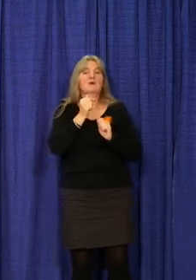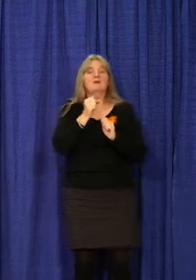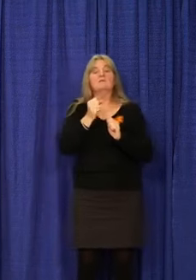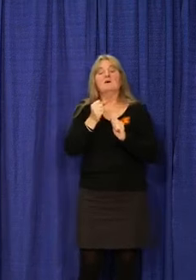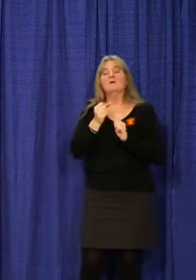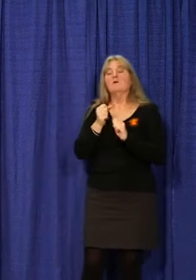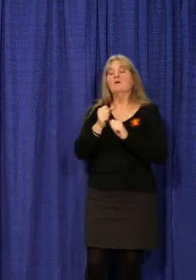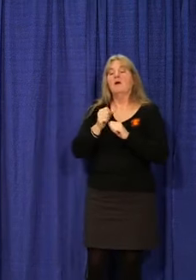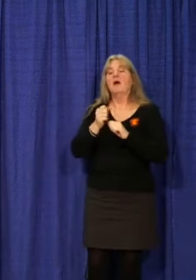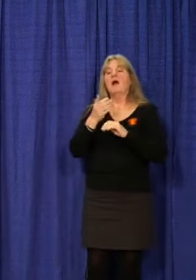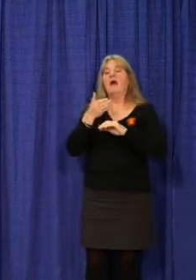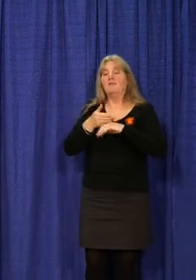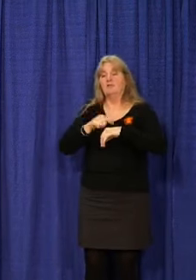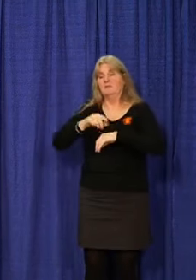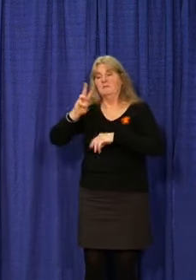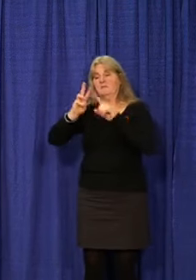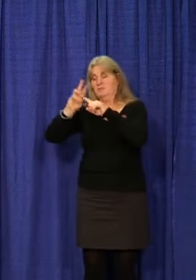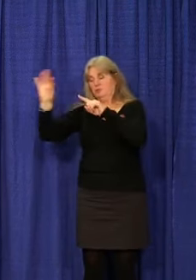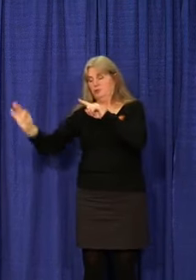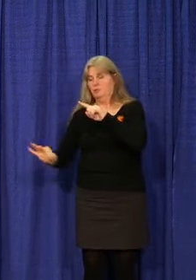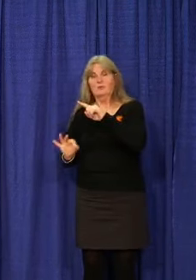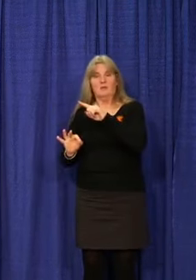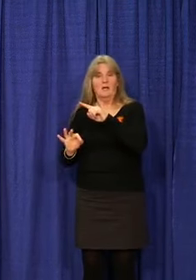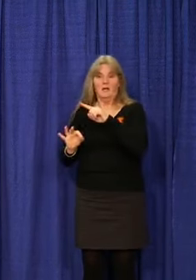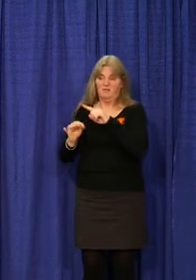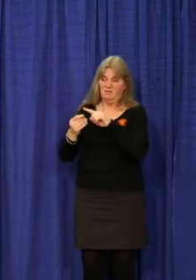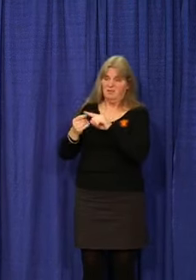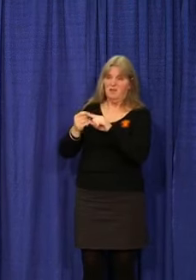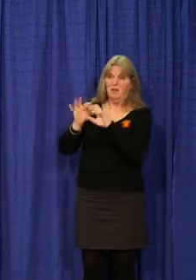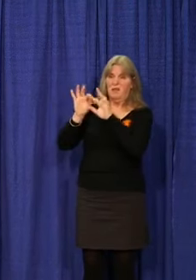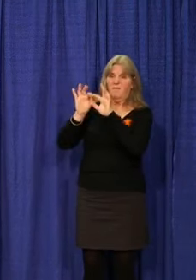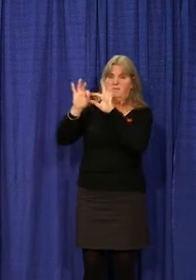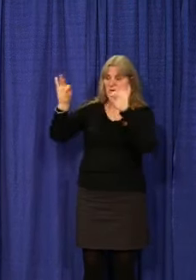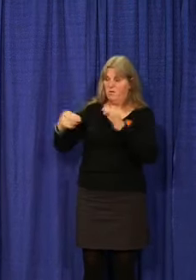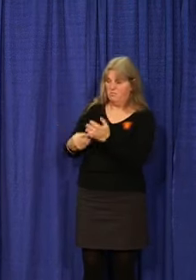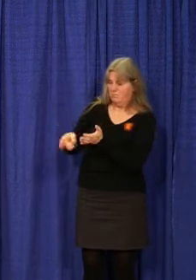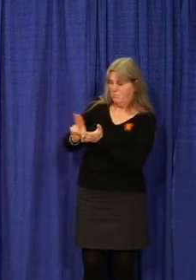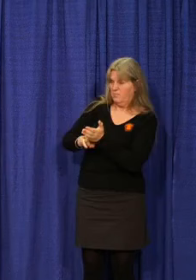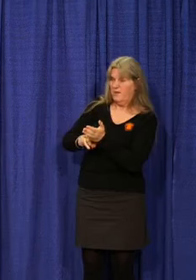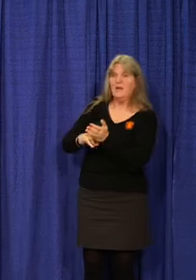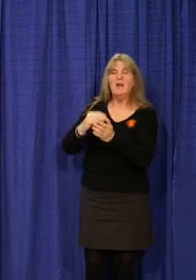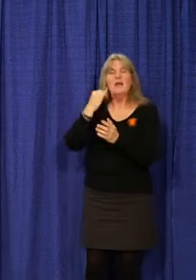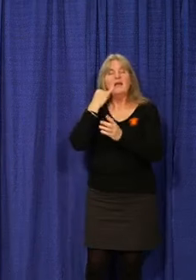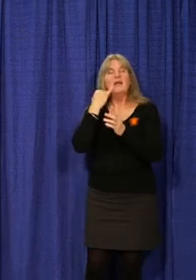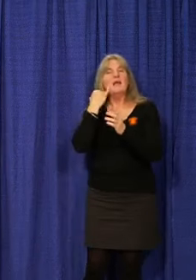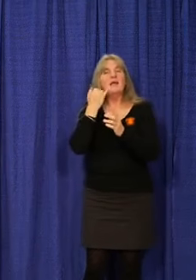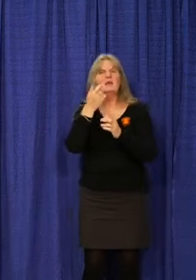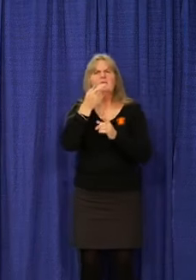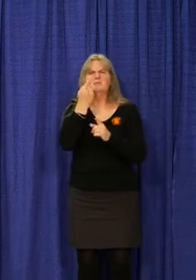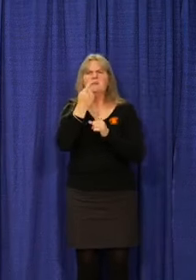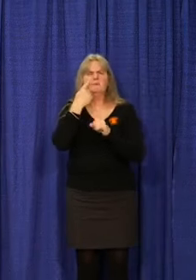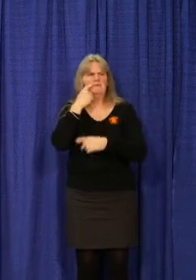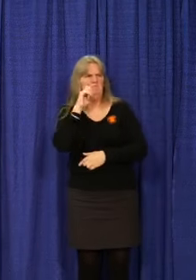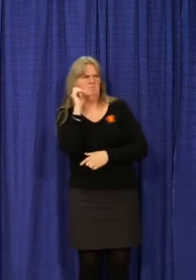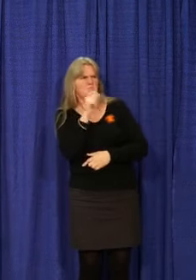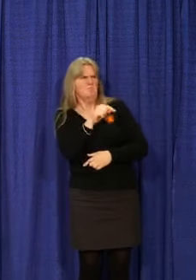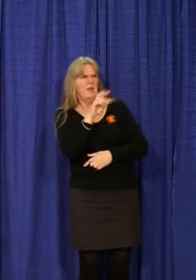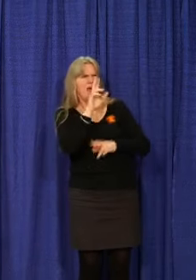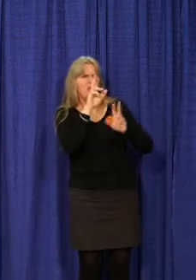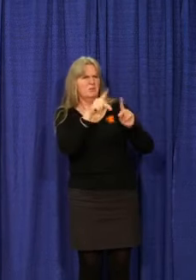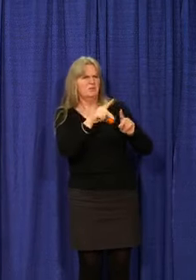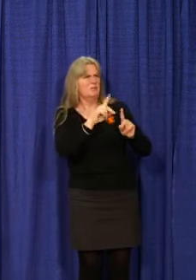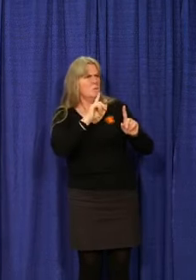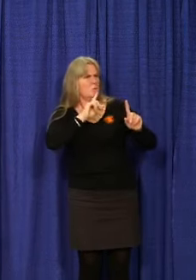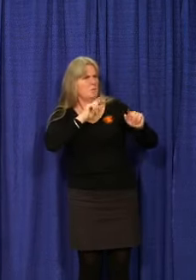are required to sign a declaration. If someone sees people like they do now, they report, we follow